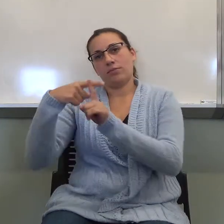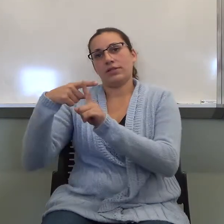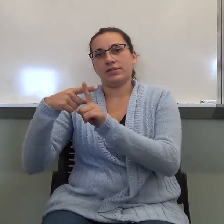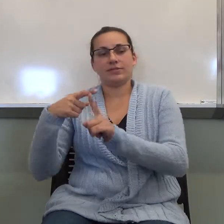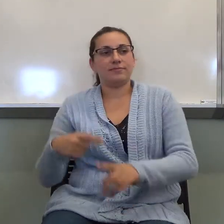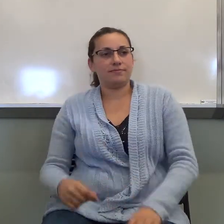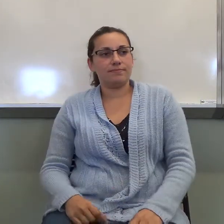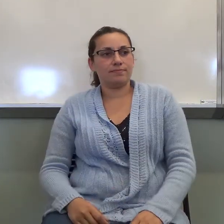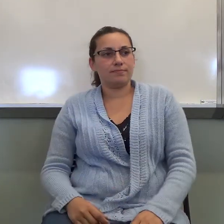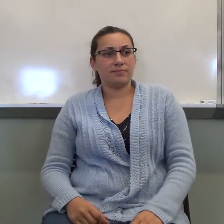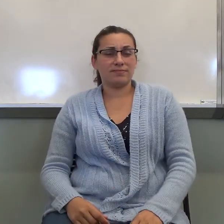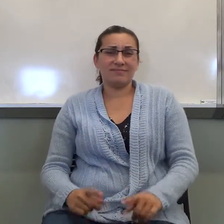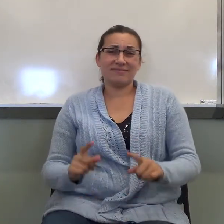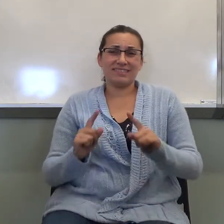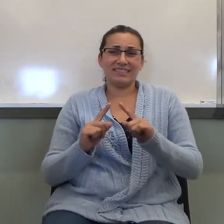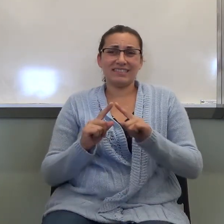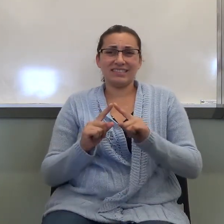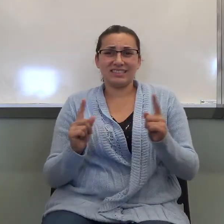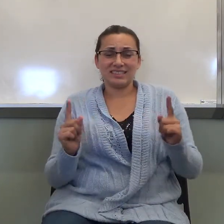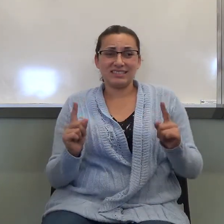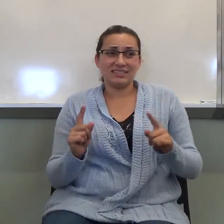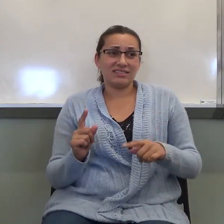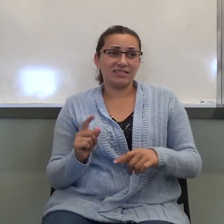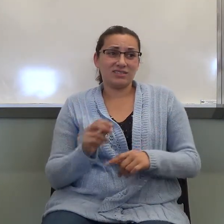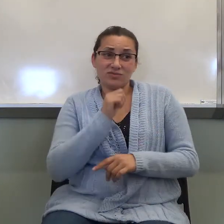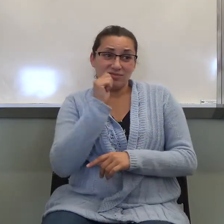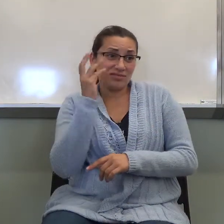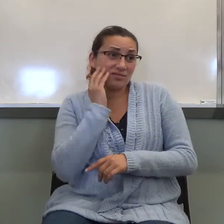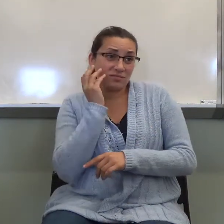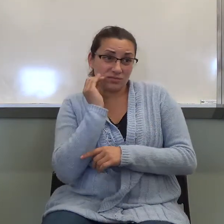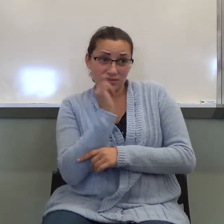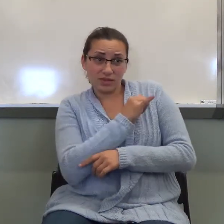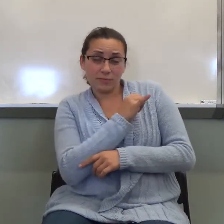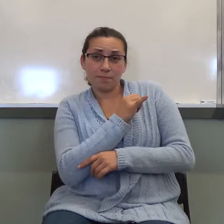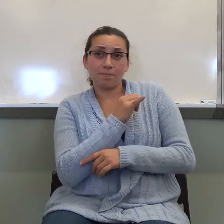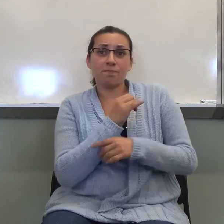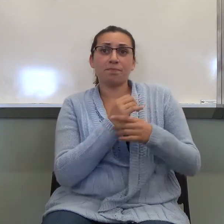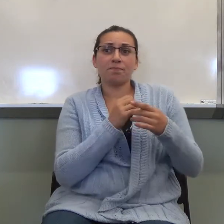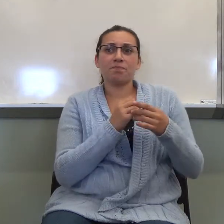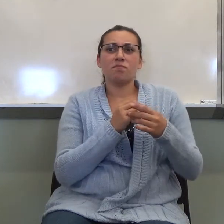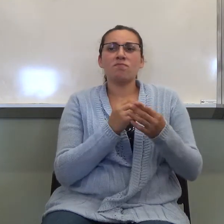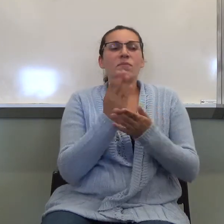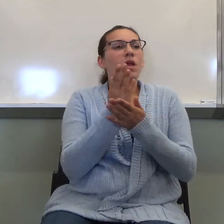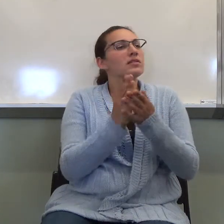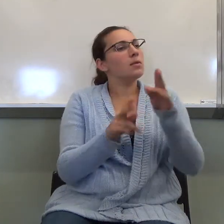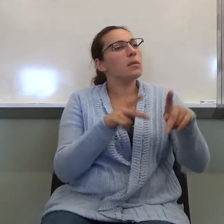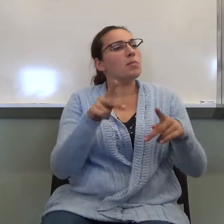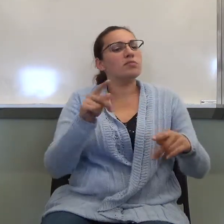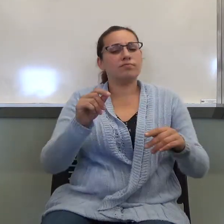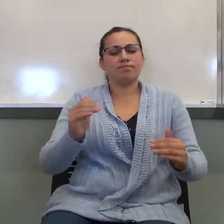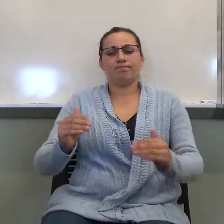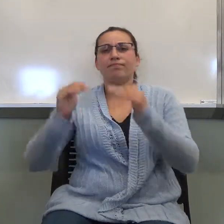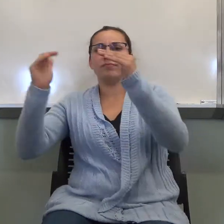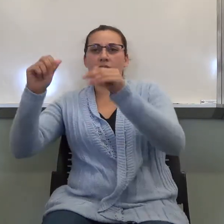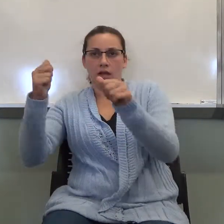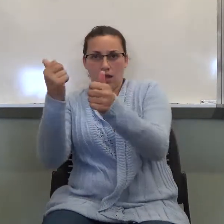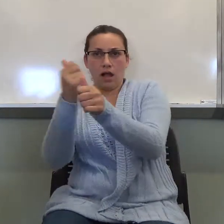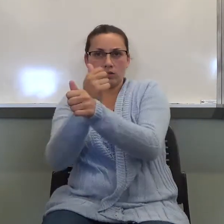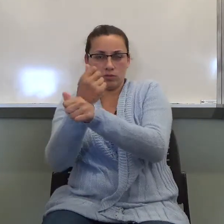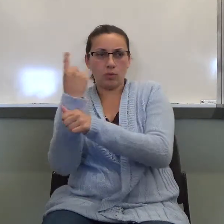Now, unfortunately, if you haven't gone through this, there are people who actually try to go right to Algebra 1 when they come to MPC. They